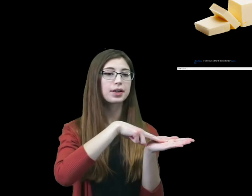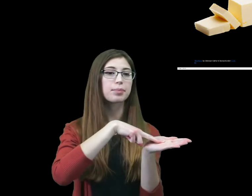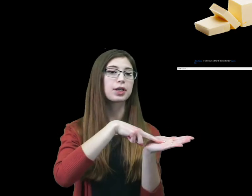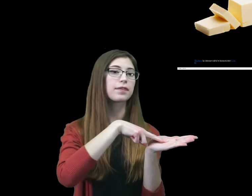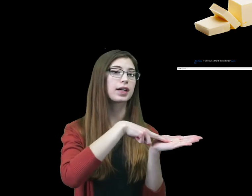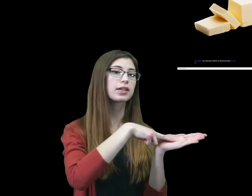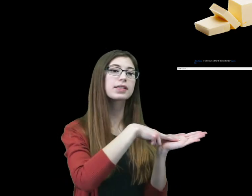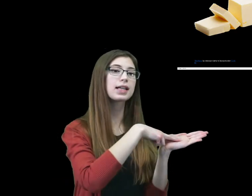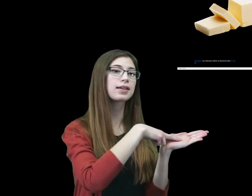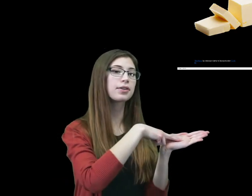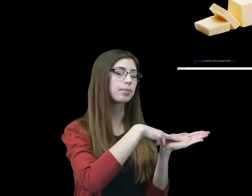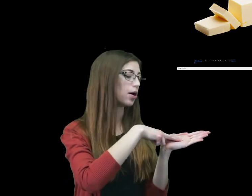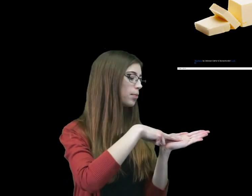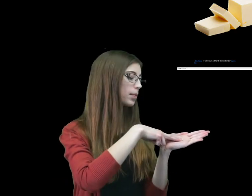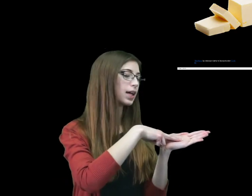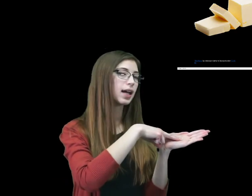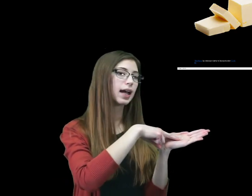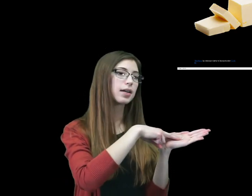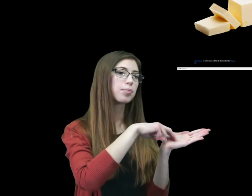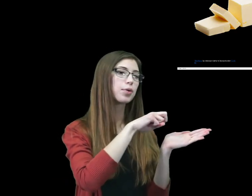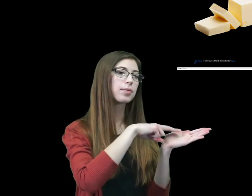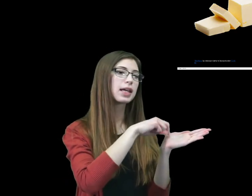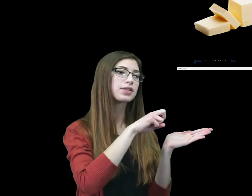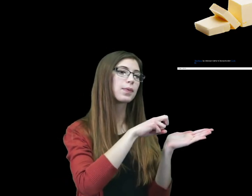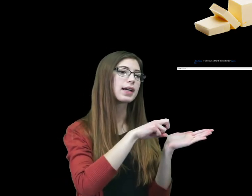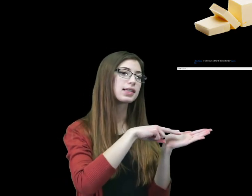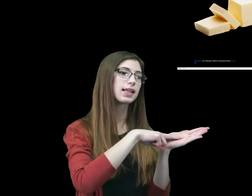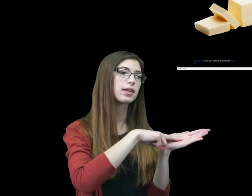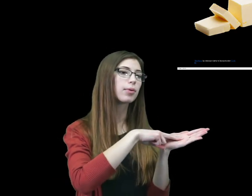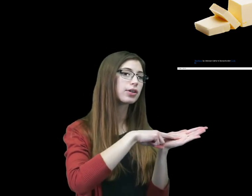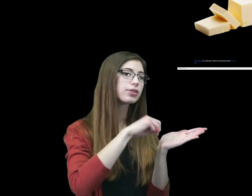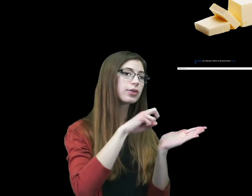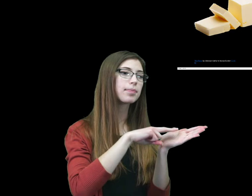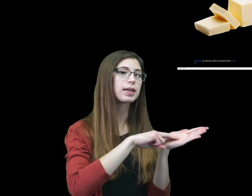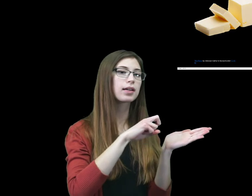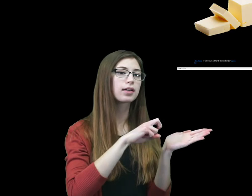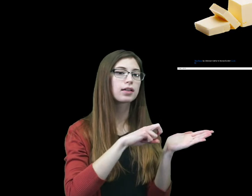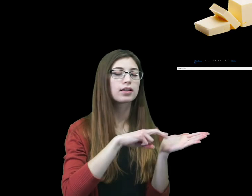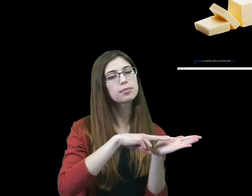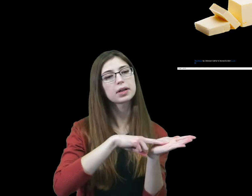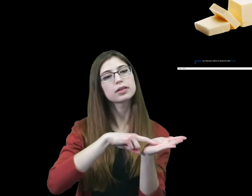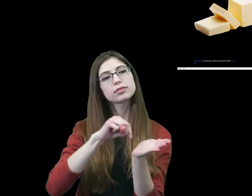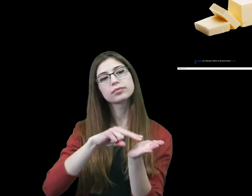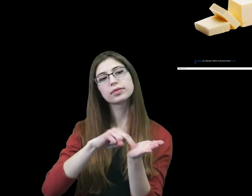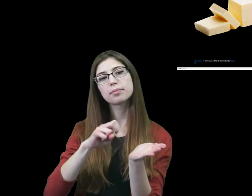put your fingers in your palm and pull them in twice like you are scraping butter. Butter.